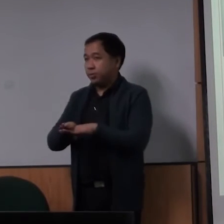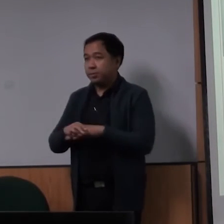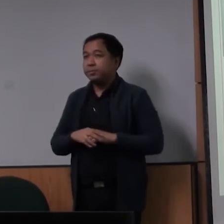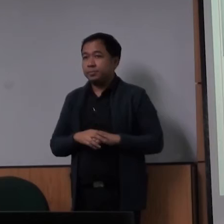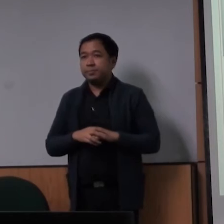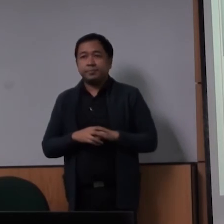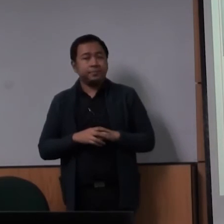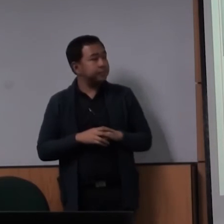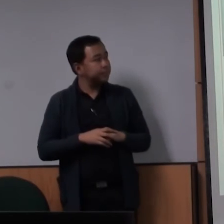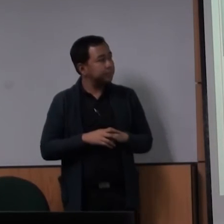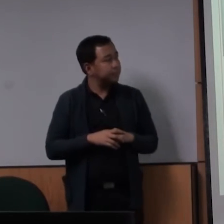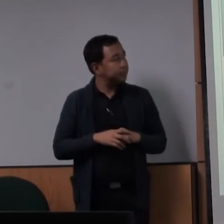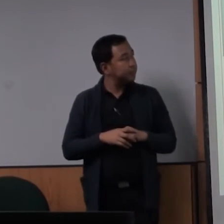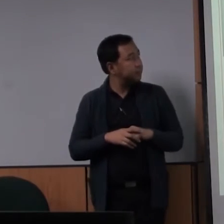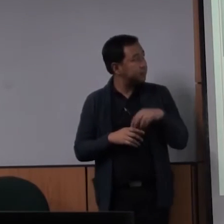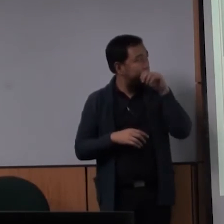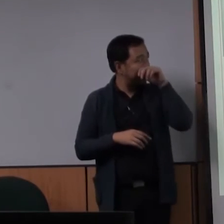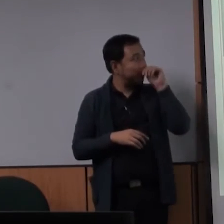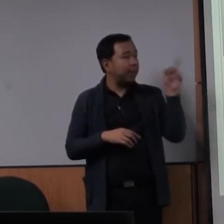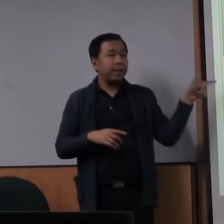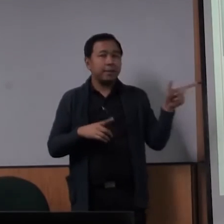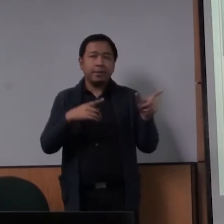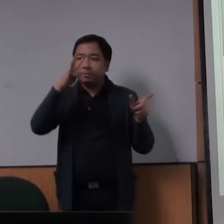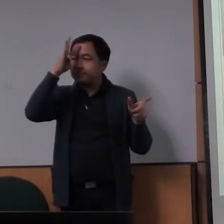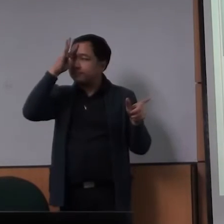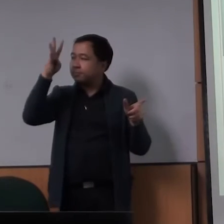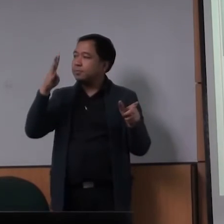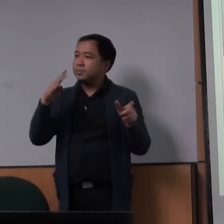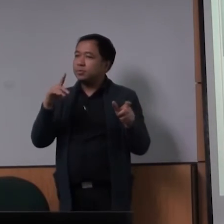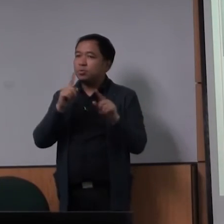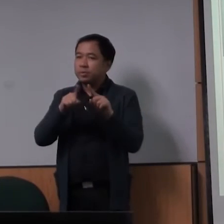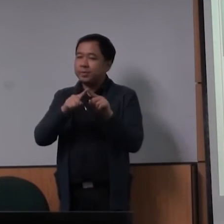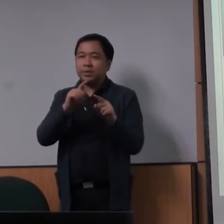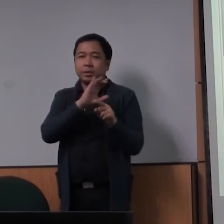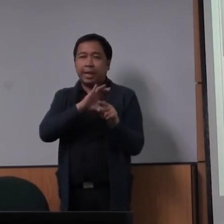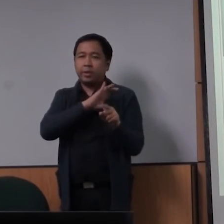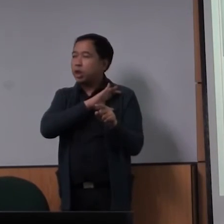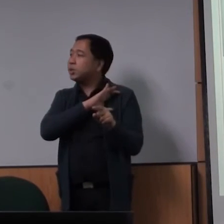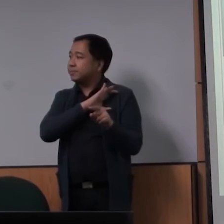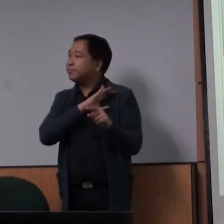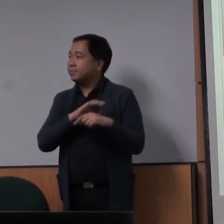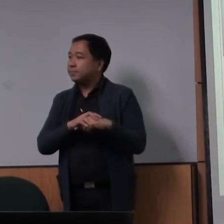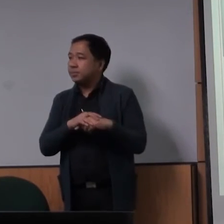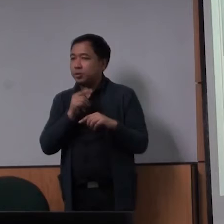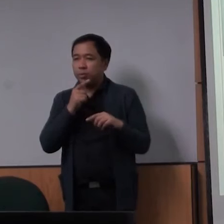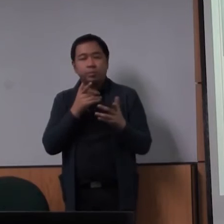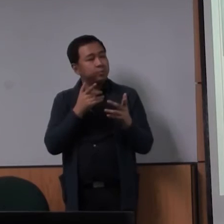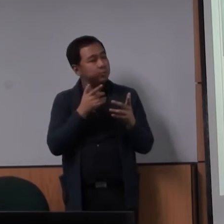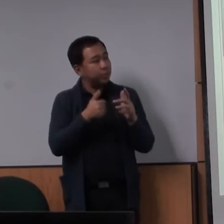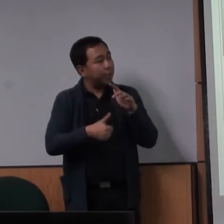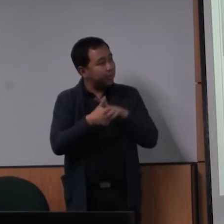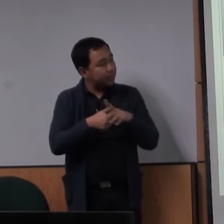with that, they do the character designing. So these are the character up here on the